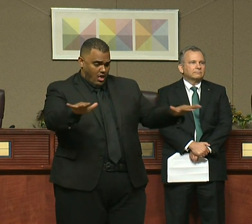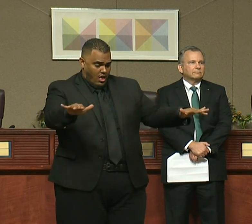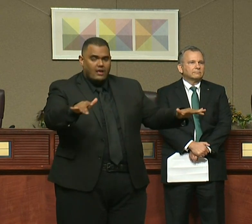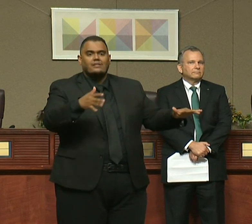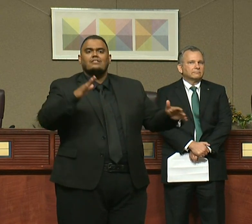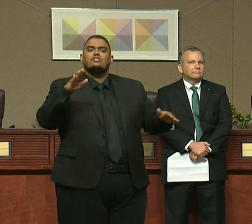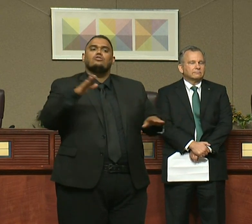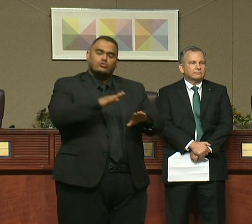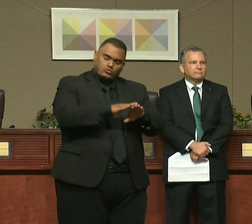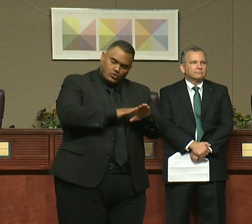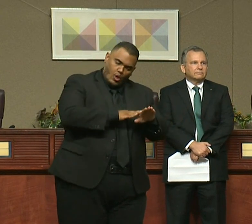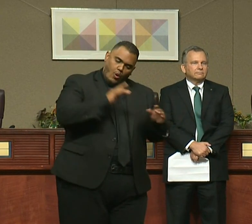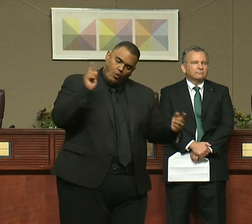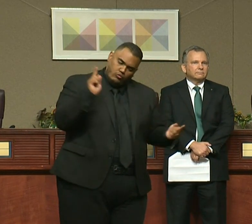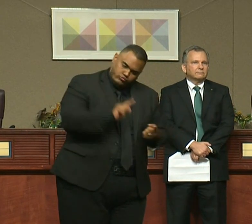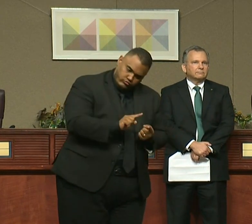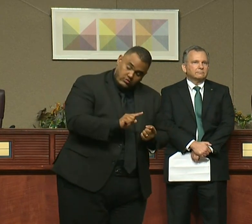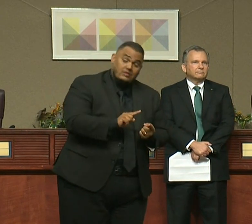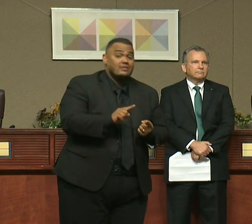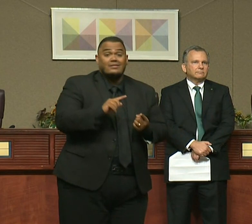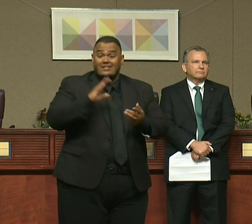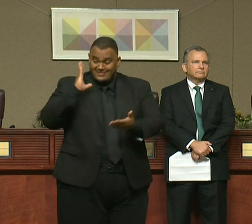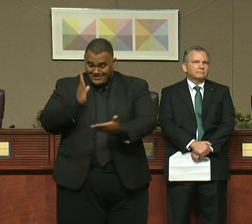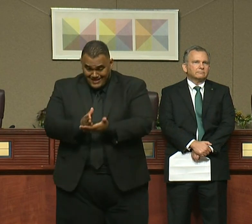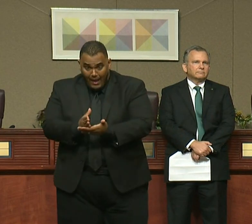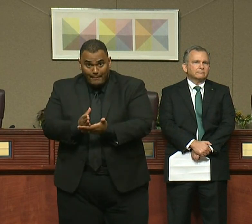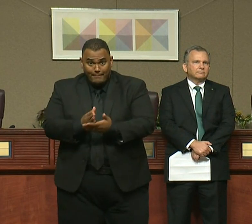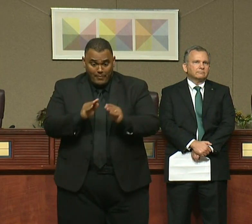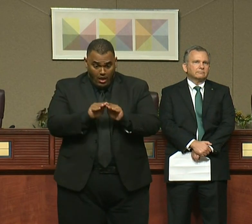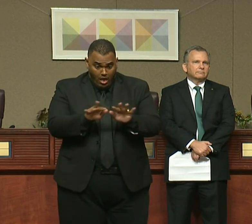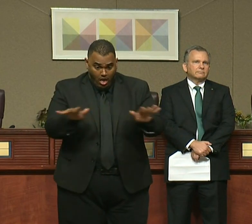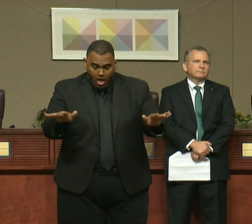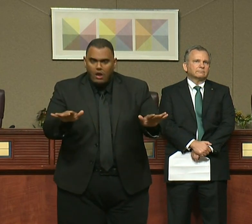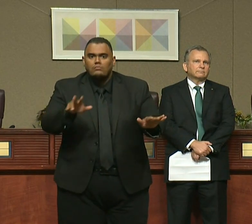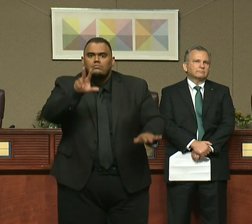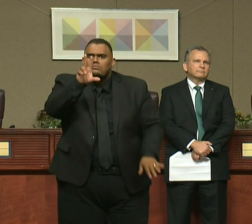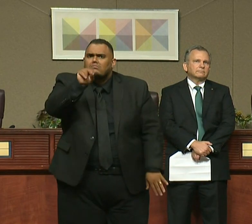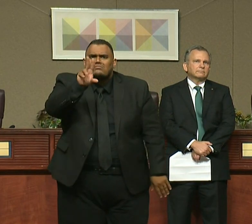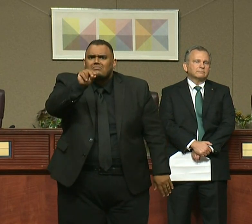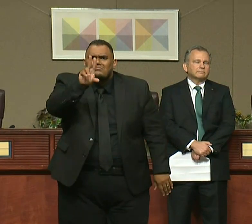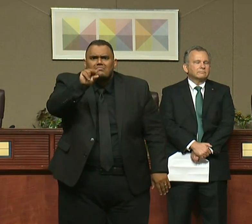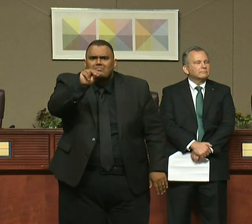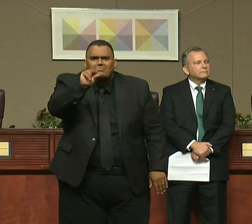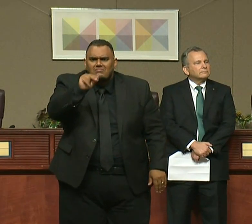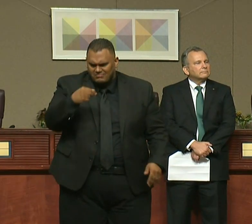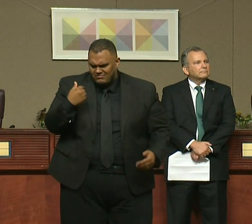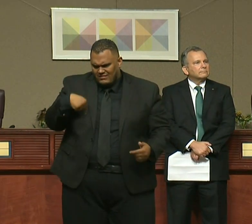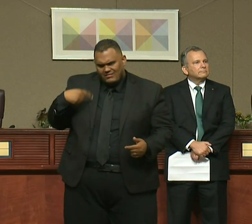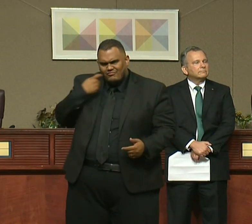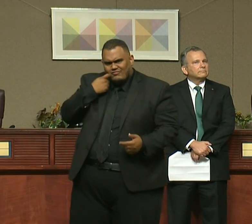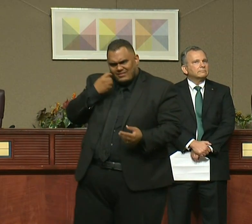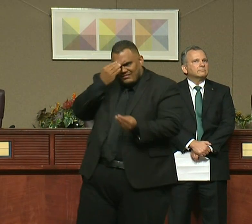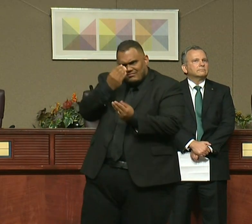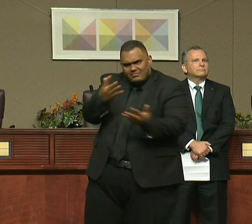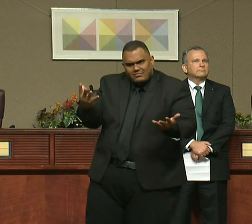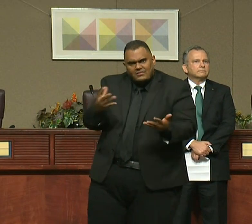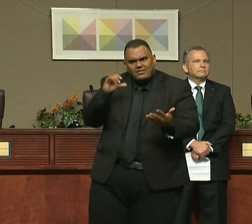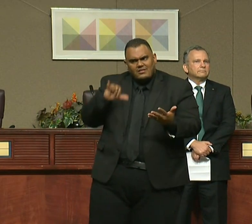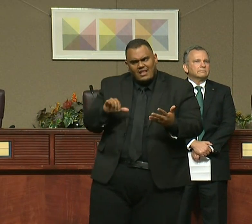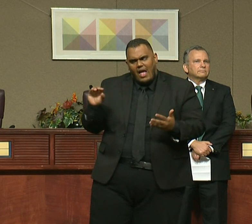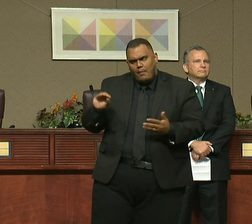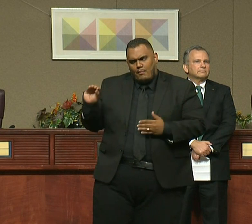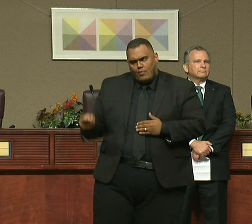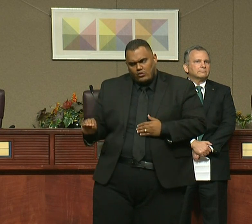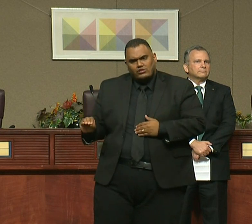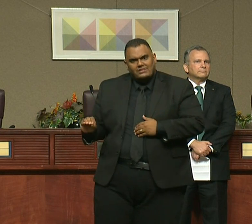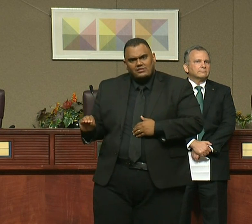that there were a few days where we, in terms of the positivity rate, it crept up. But overall, that positivity rate